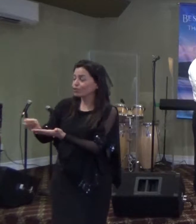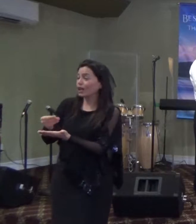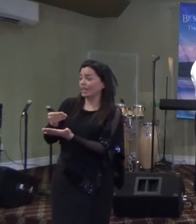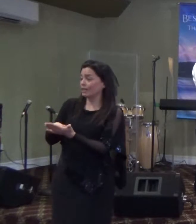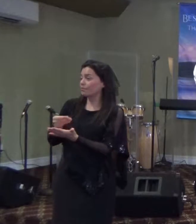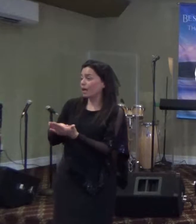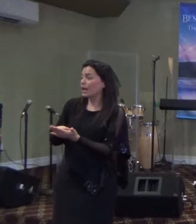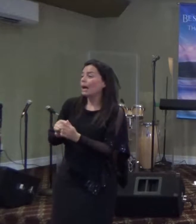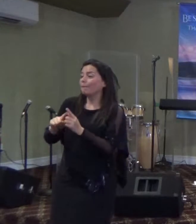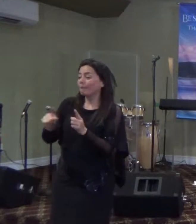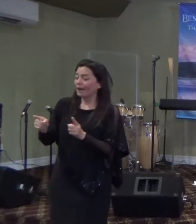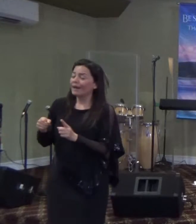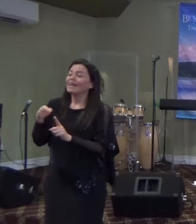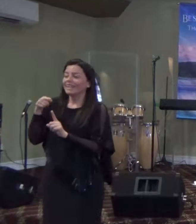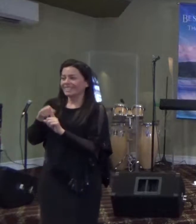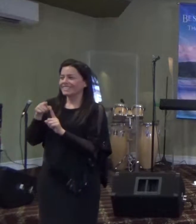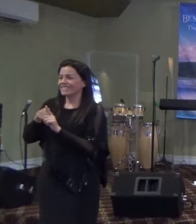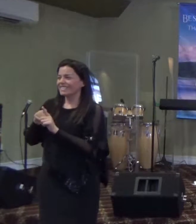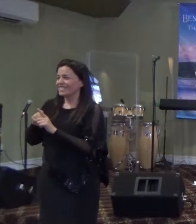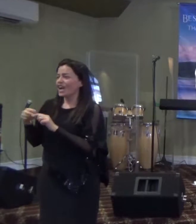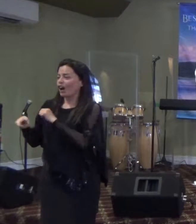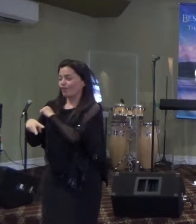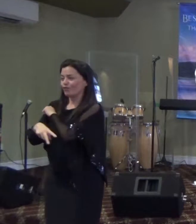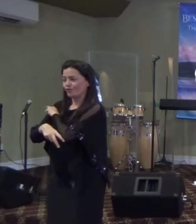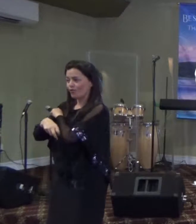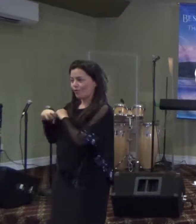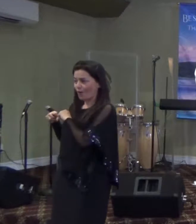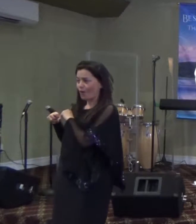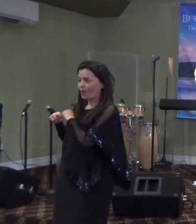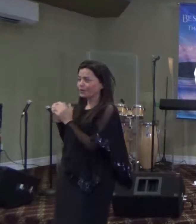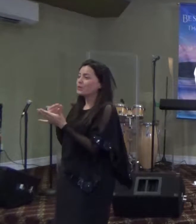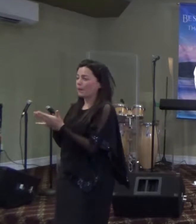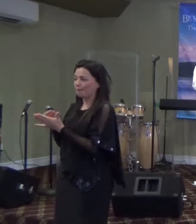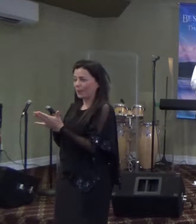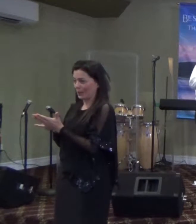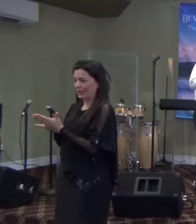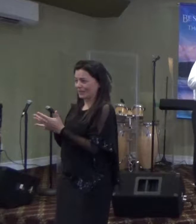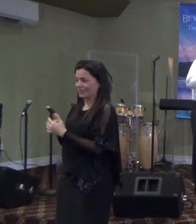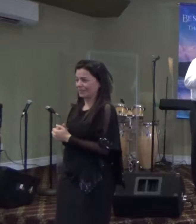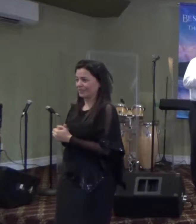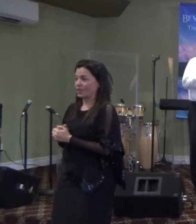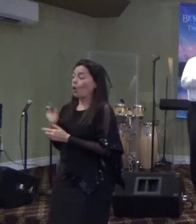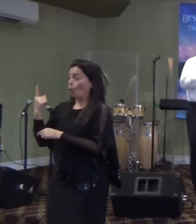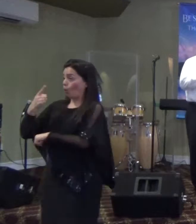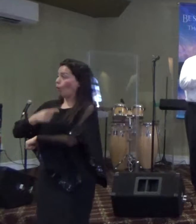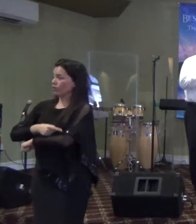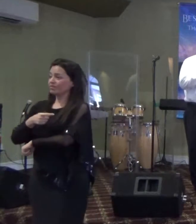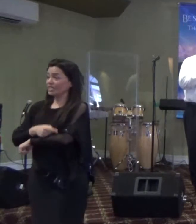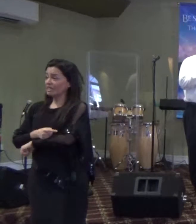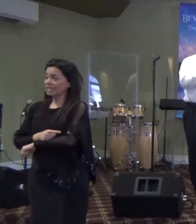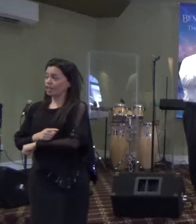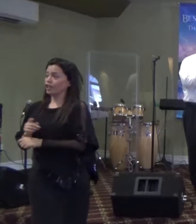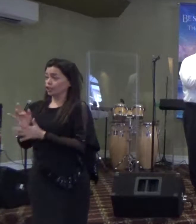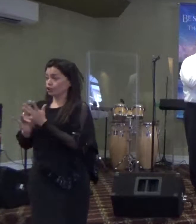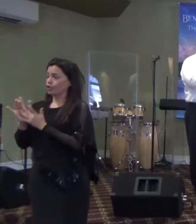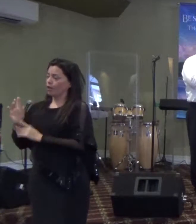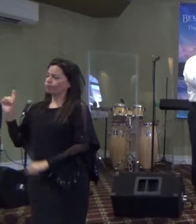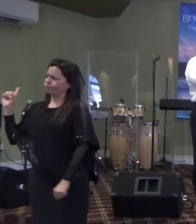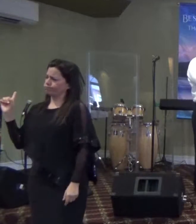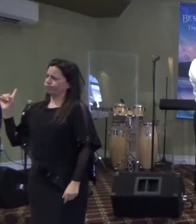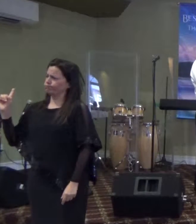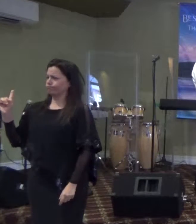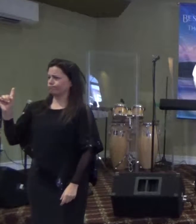cost, usando su poder. using his power. ¿Se acuerdan cuando Jesús fue a la casa de Zaqueo? Remember when Jesus went to the house